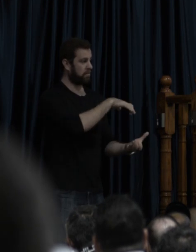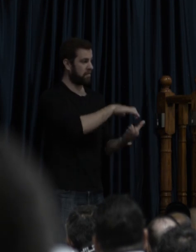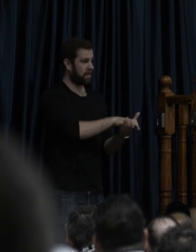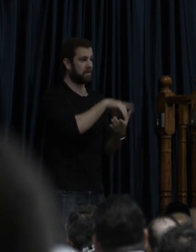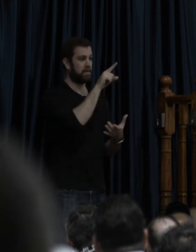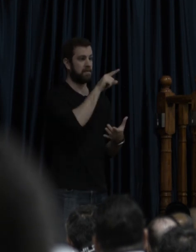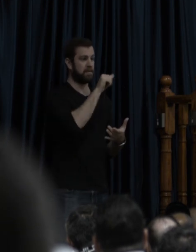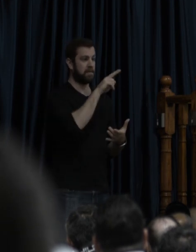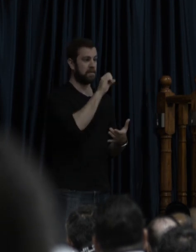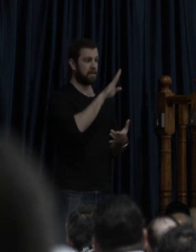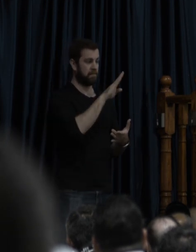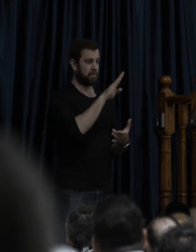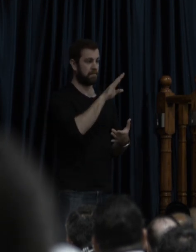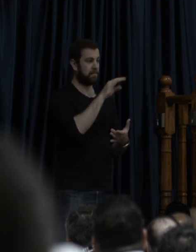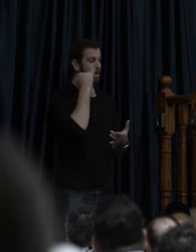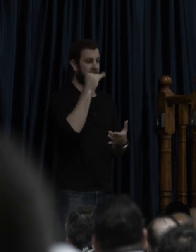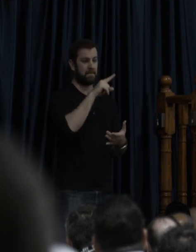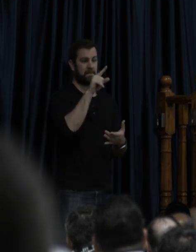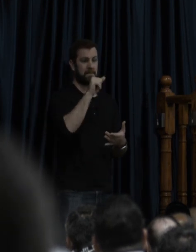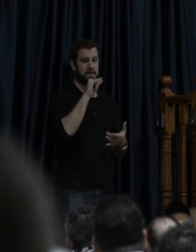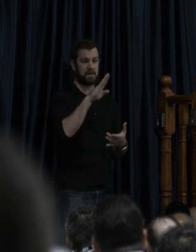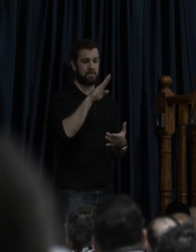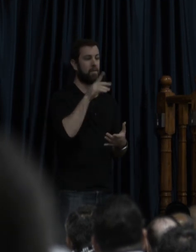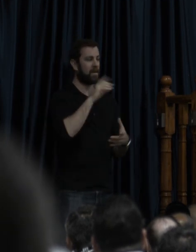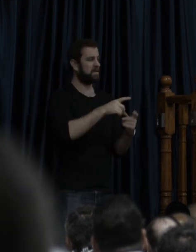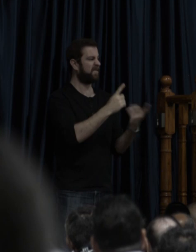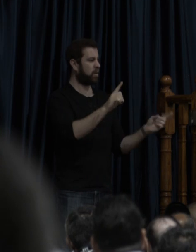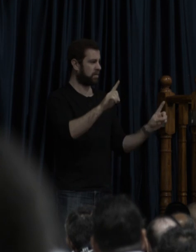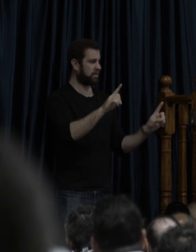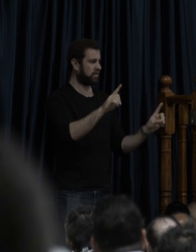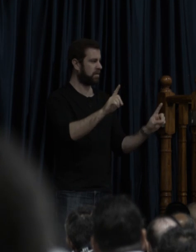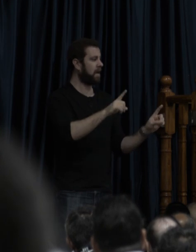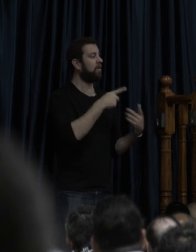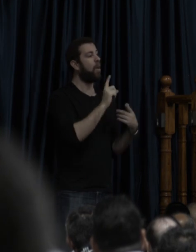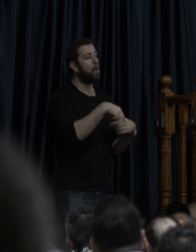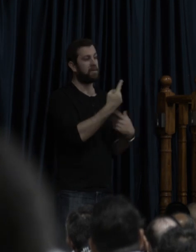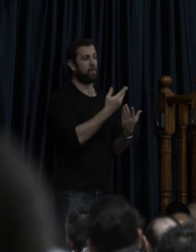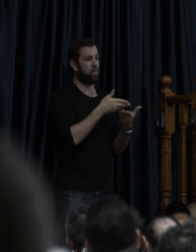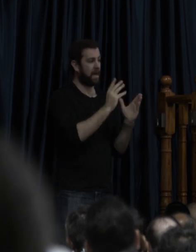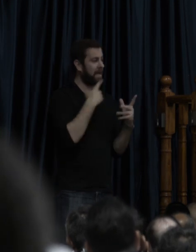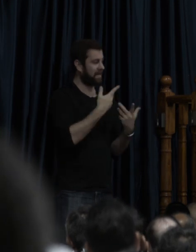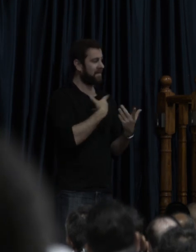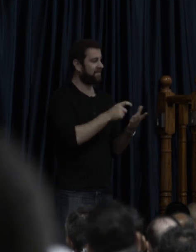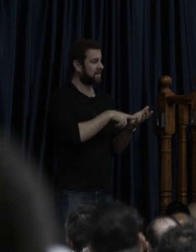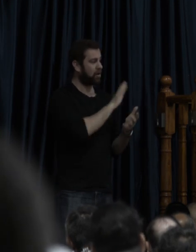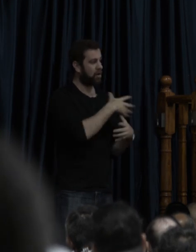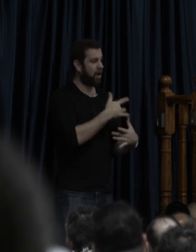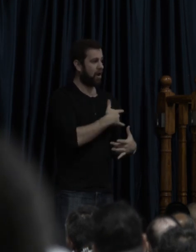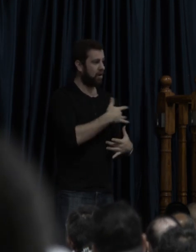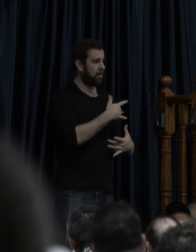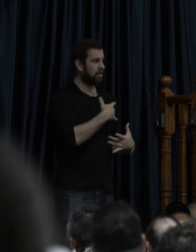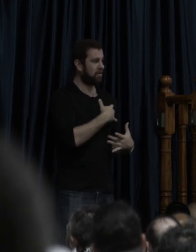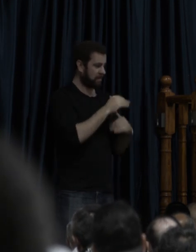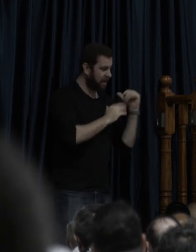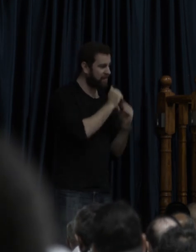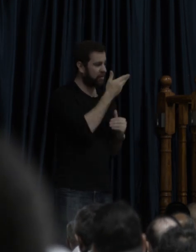if Zayd radiallahu anhu divorced her. Because the only way I can mend her heart, rescue her emotions,